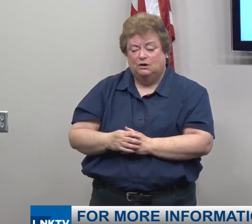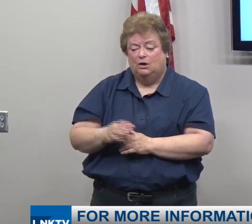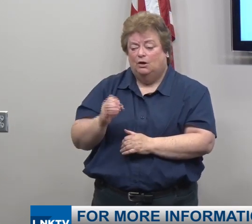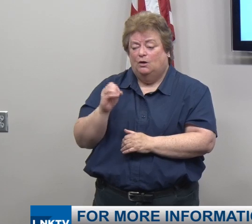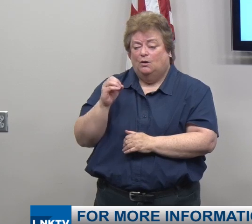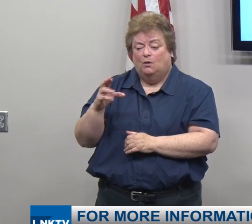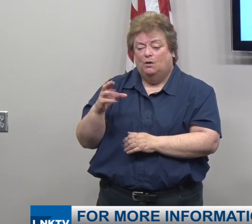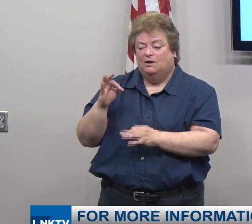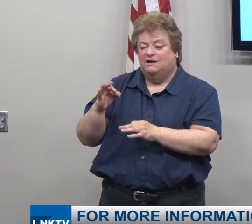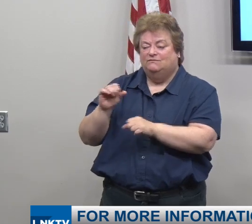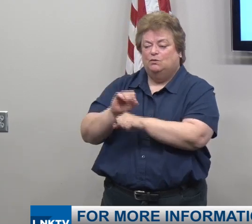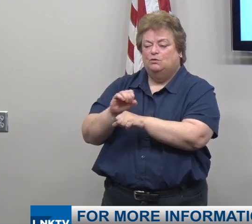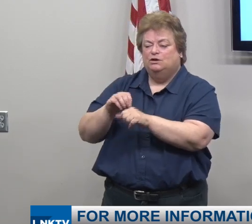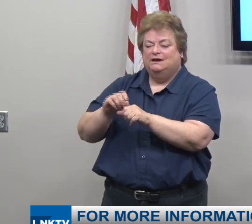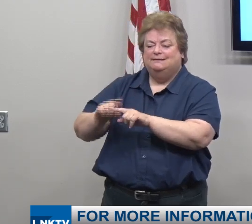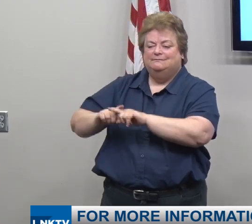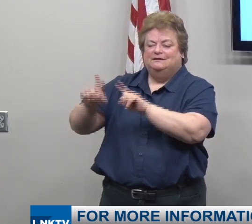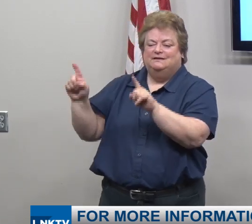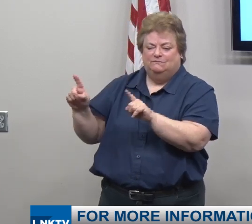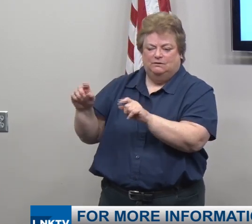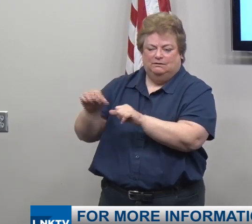or if they work in a different area.